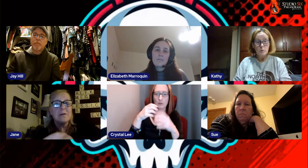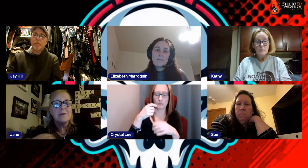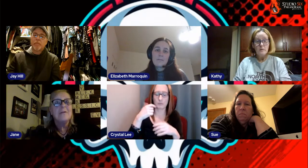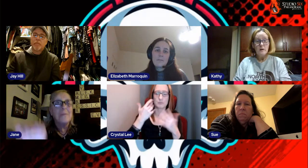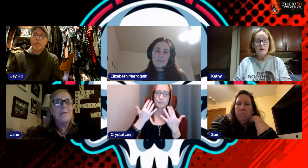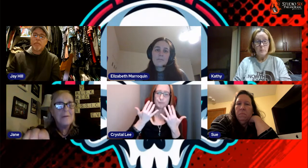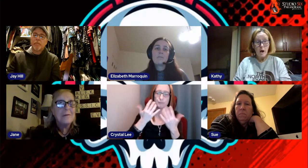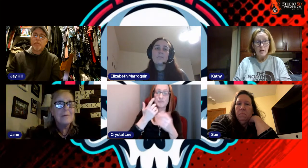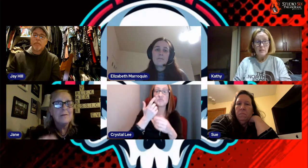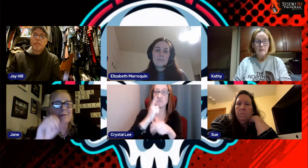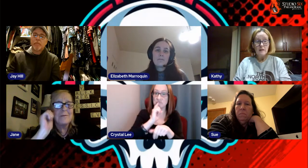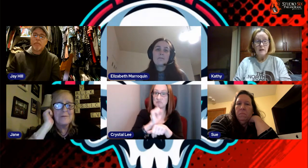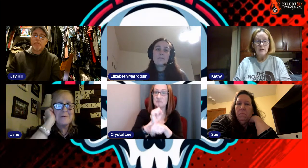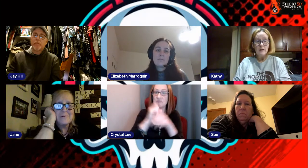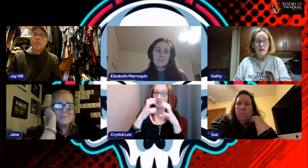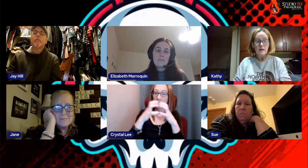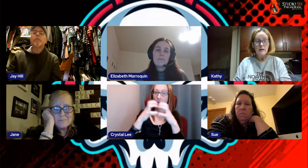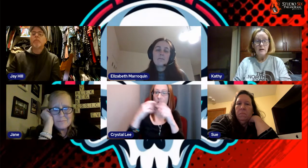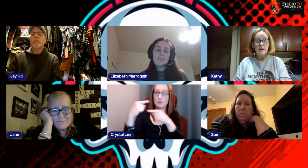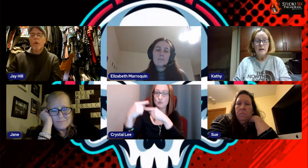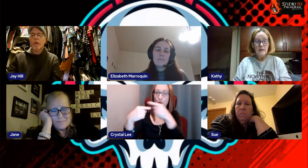or move a ball.